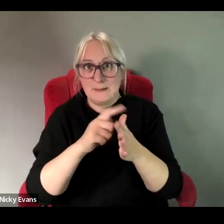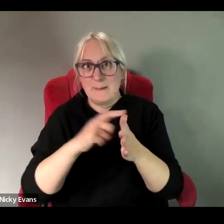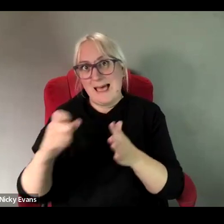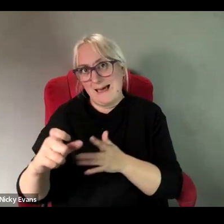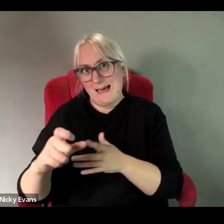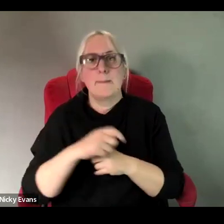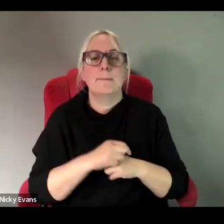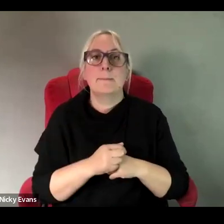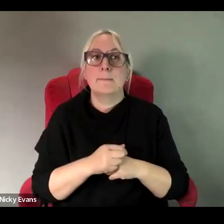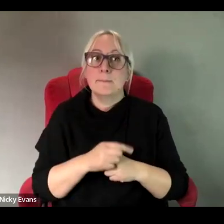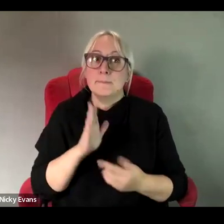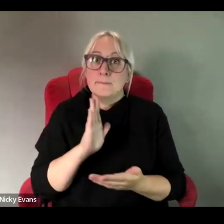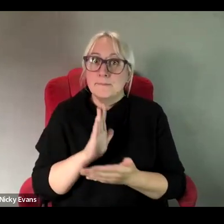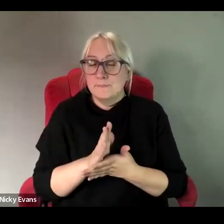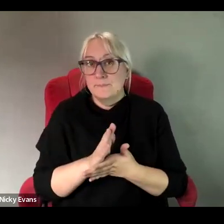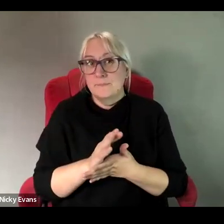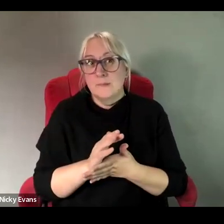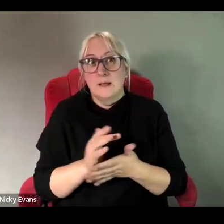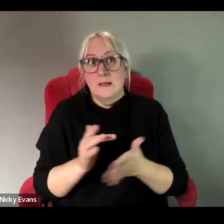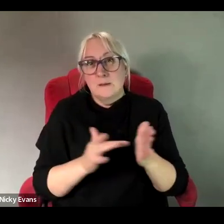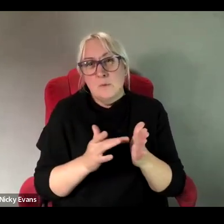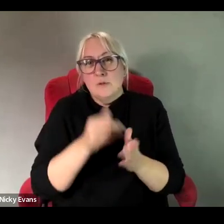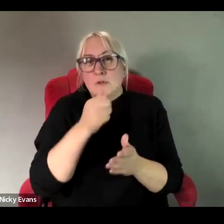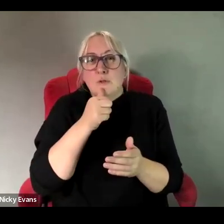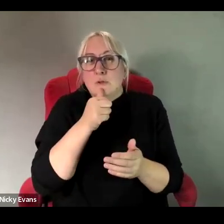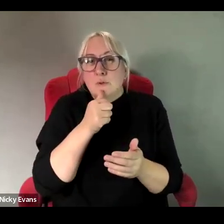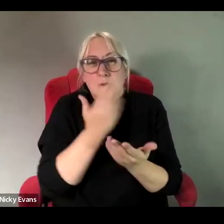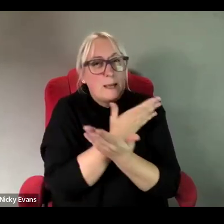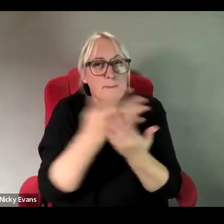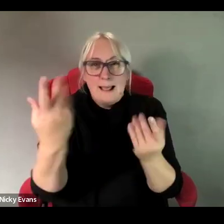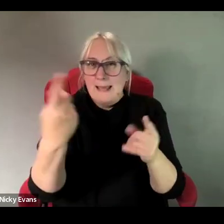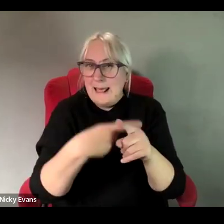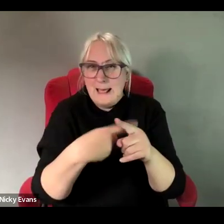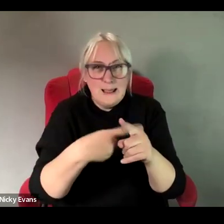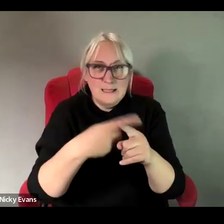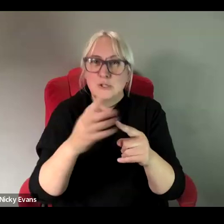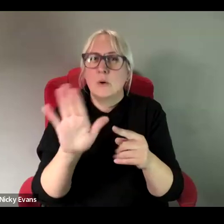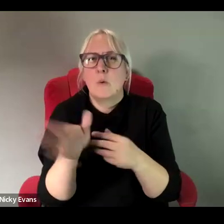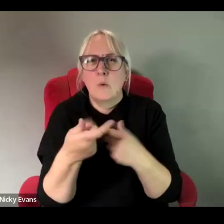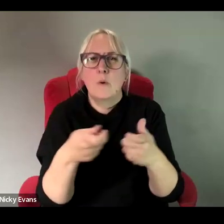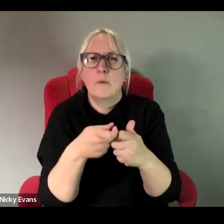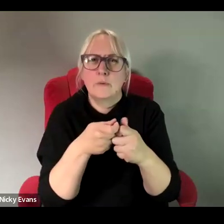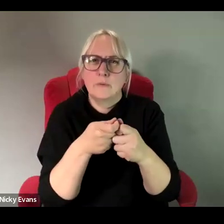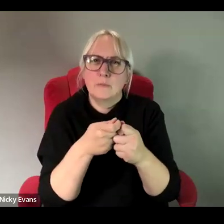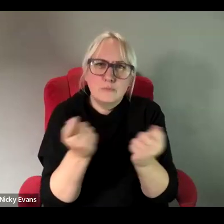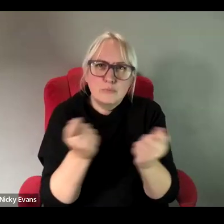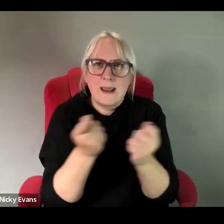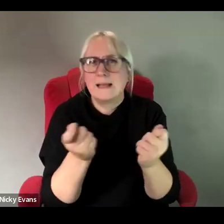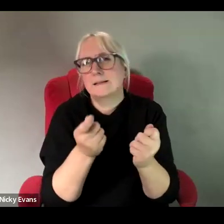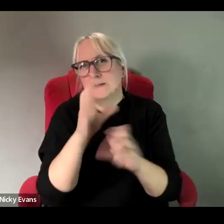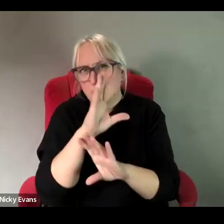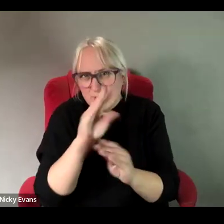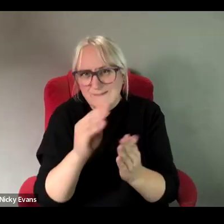important, obviously, as we've said already, to use plain English at all times on all of our press briefings, leaflets, and on our social